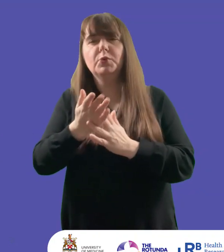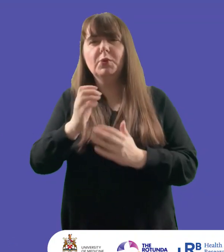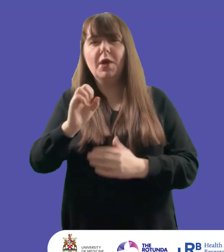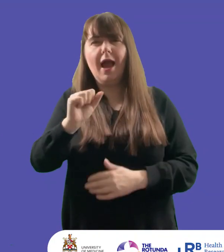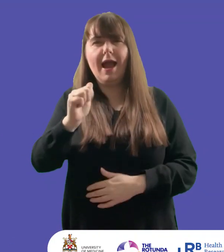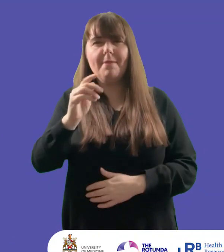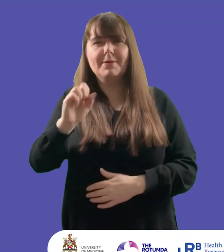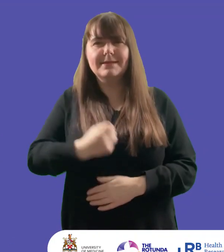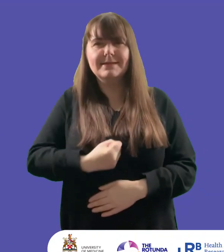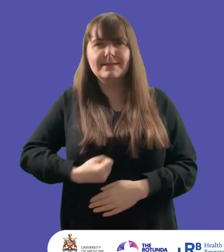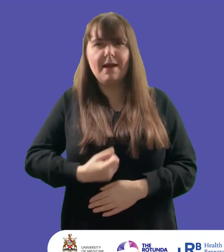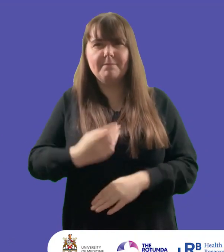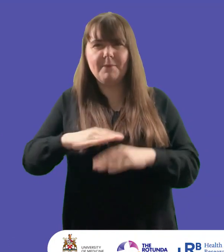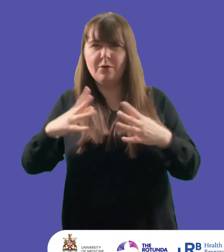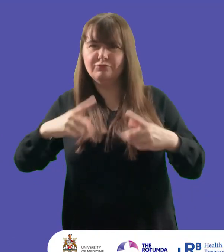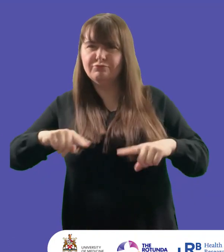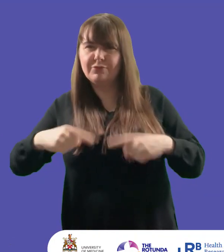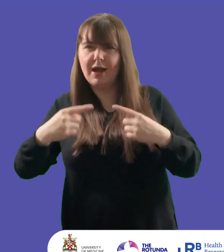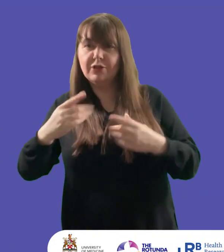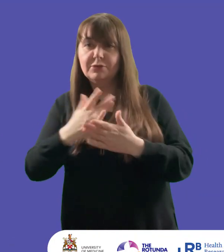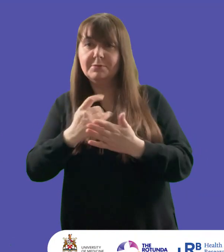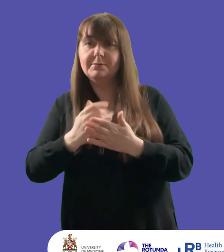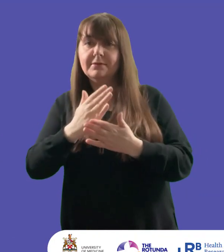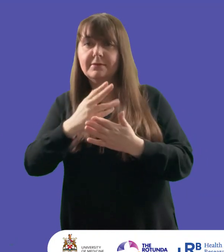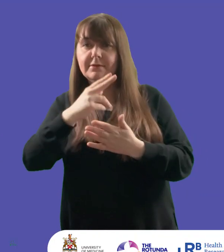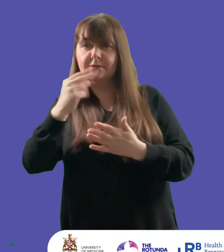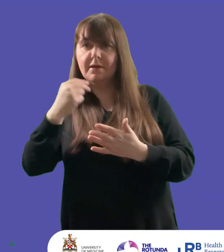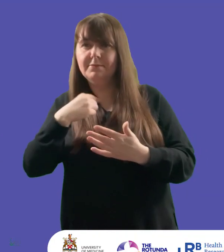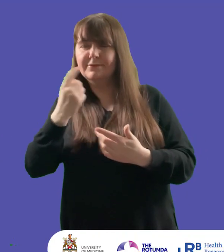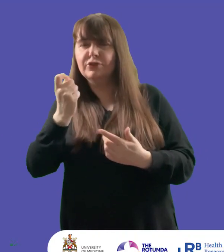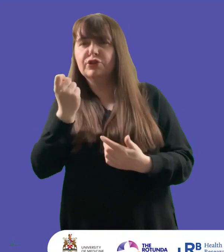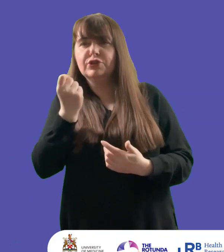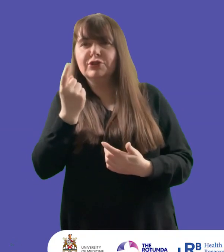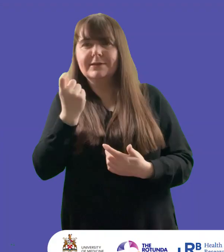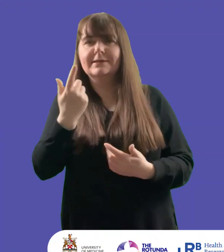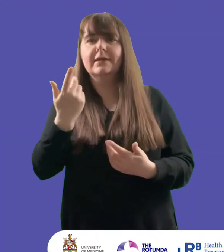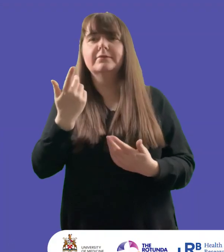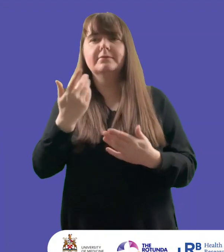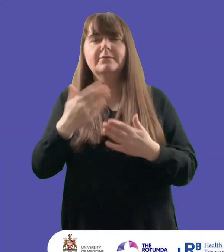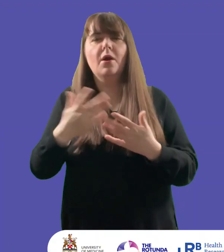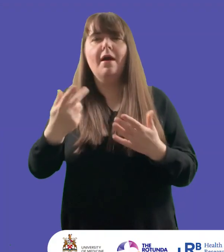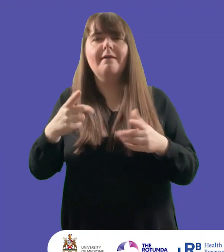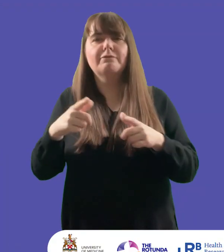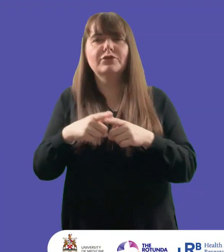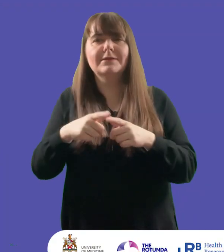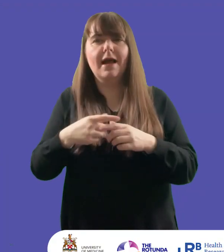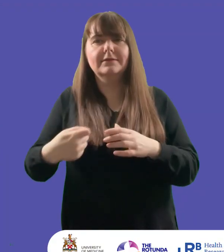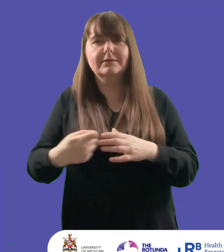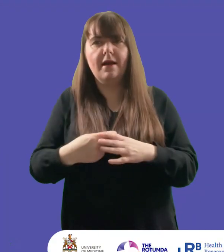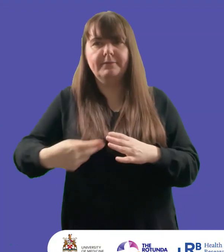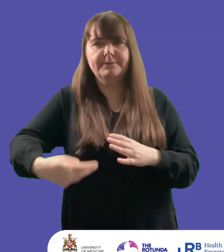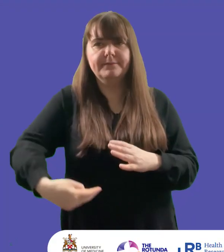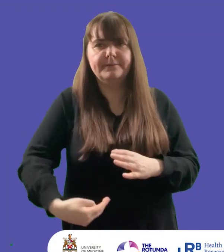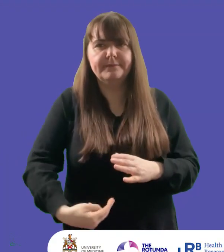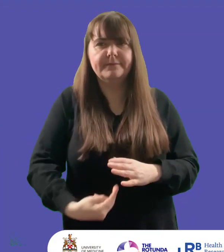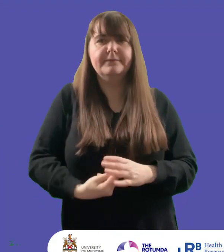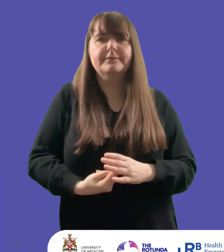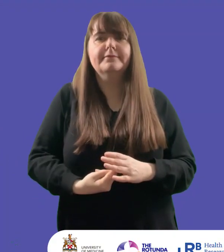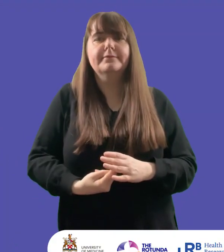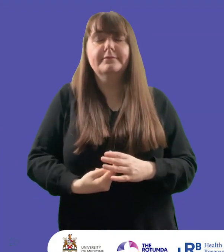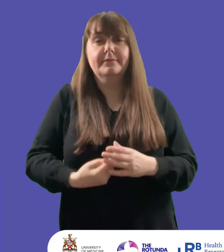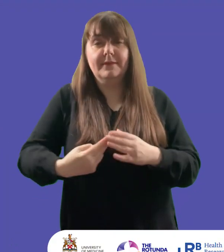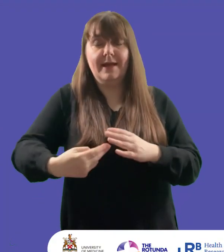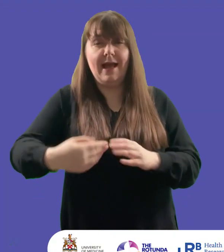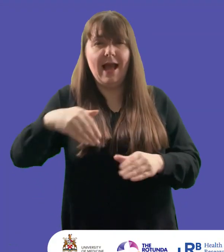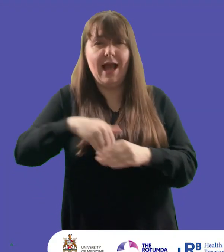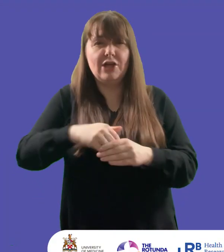scan a little bit more challenging. In some of these instances, we may need to suggest doing a transvaginal ultrasound. This is